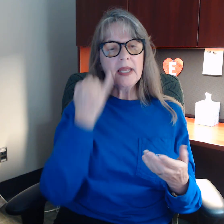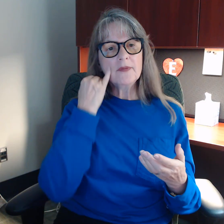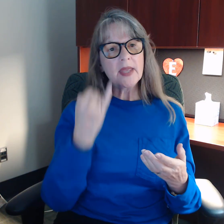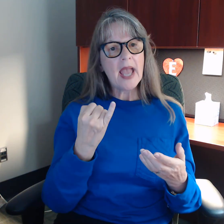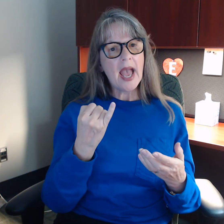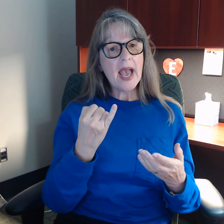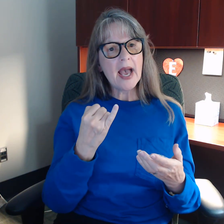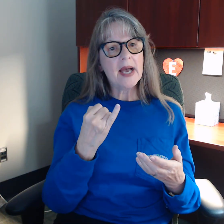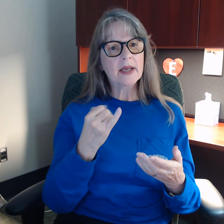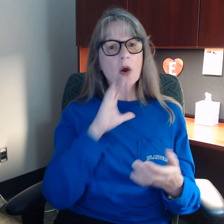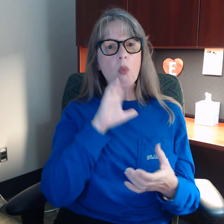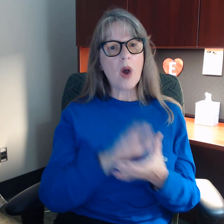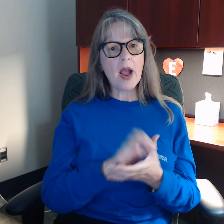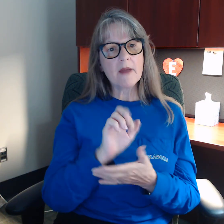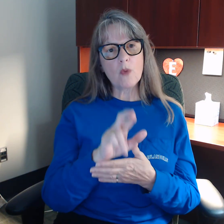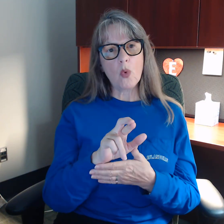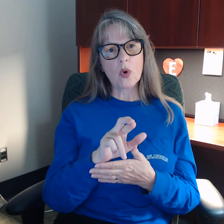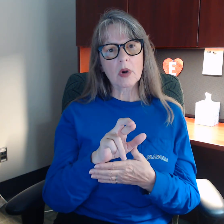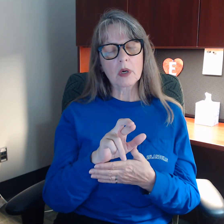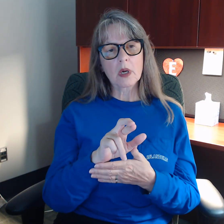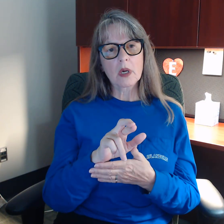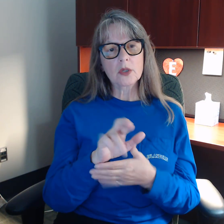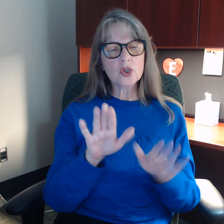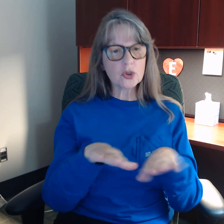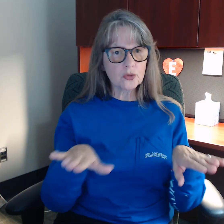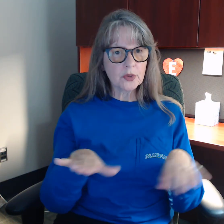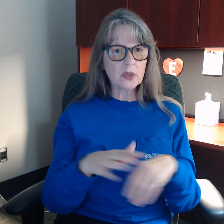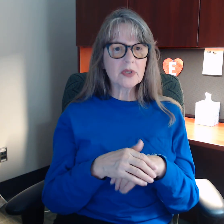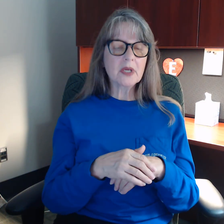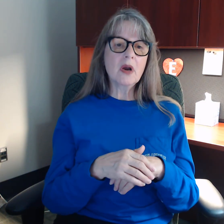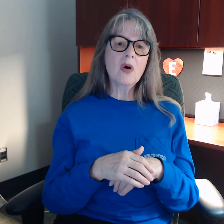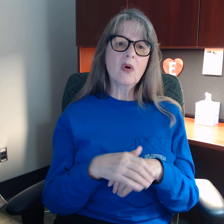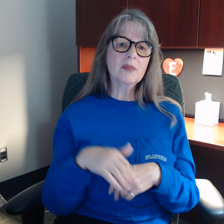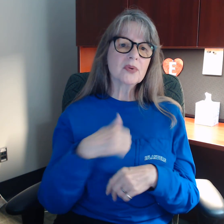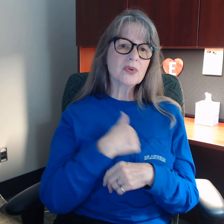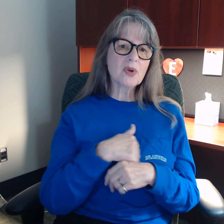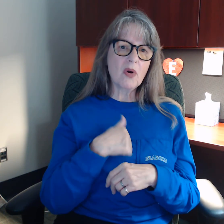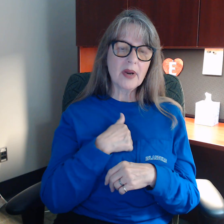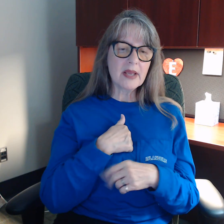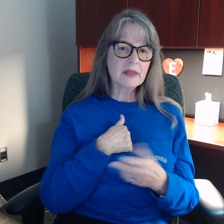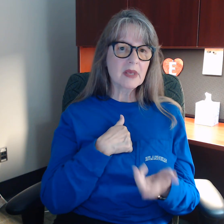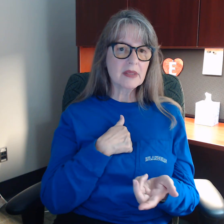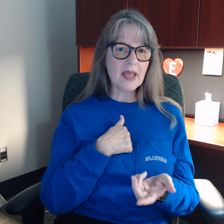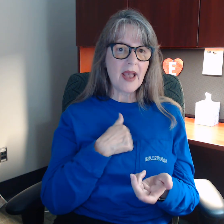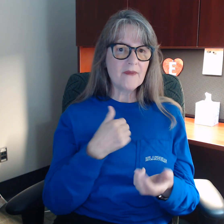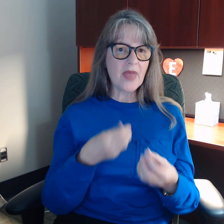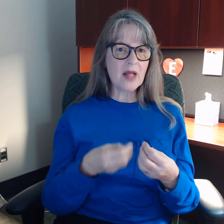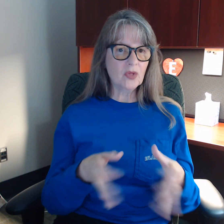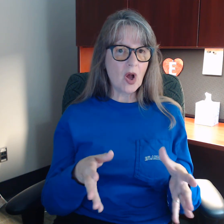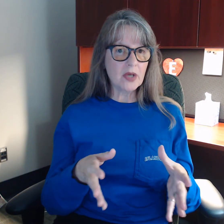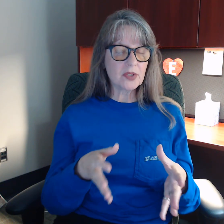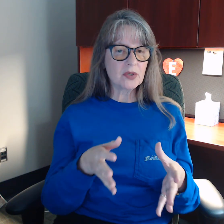they had a wife or children, you can say, oh, I'm so sorry that they have that loss